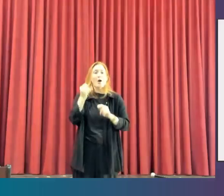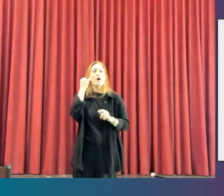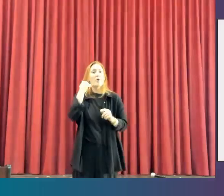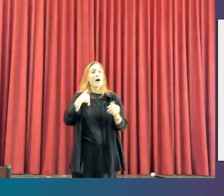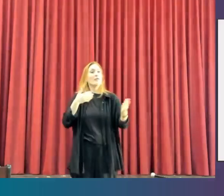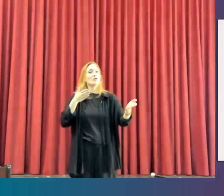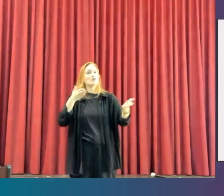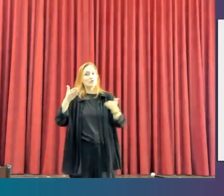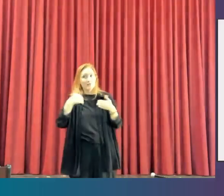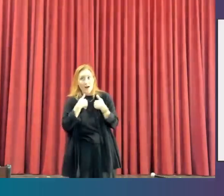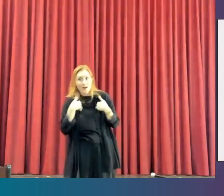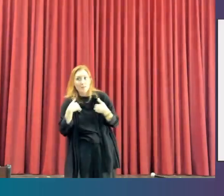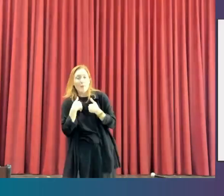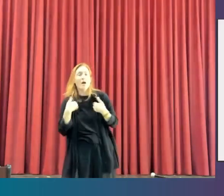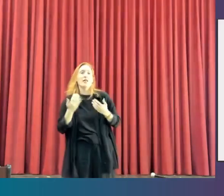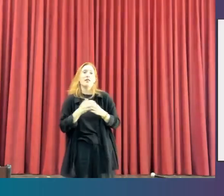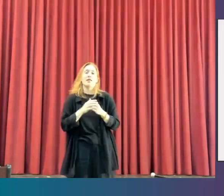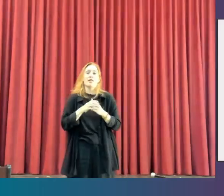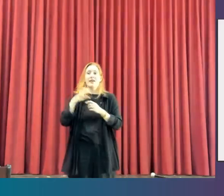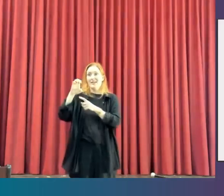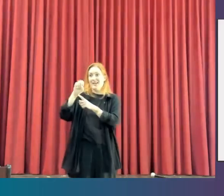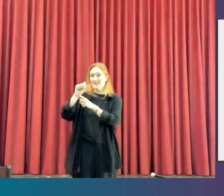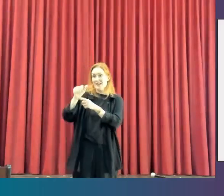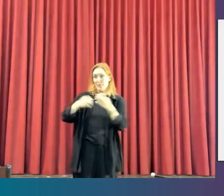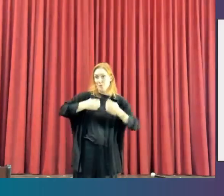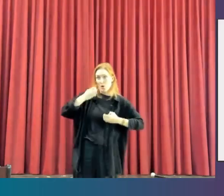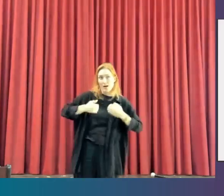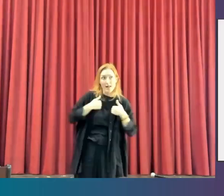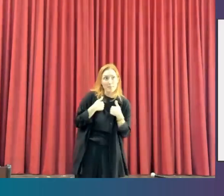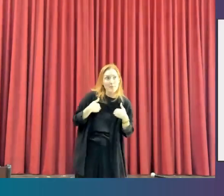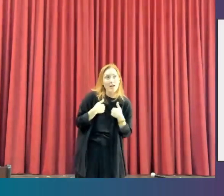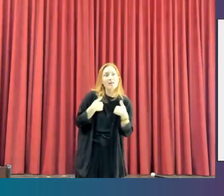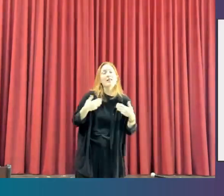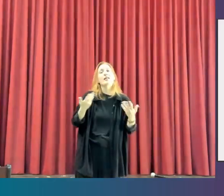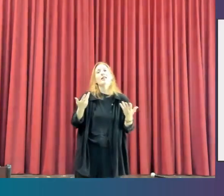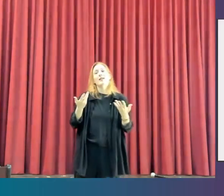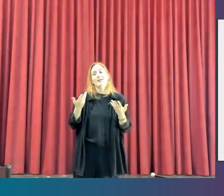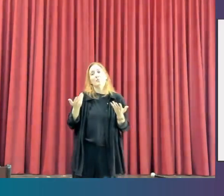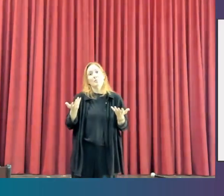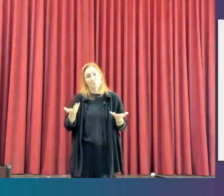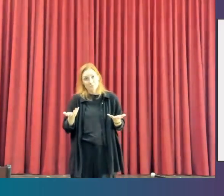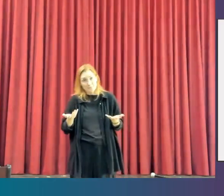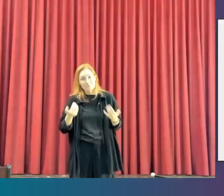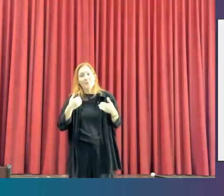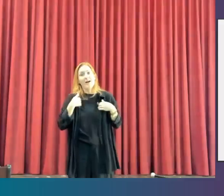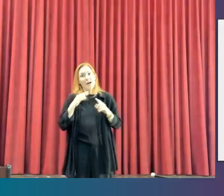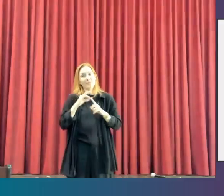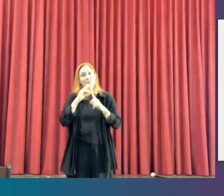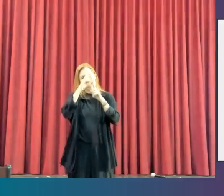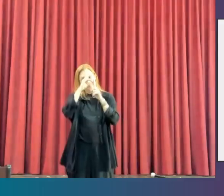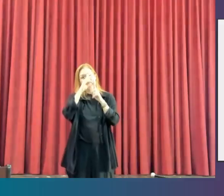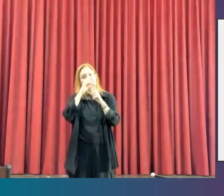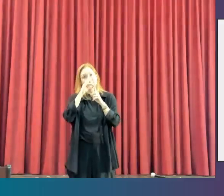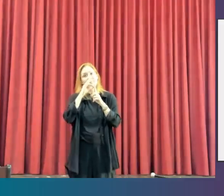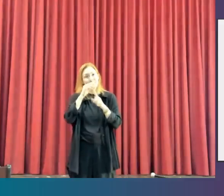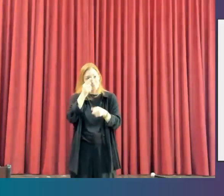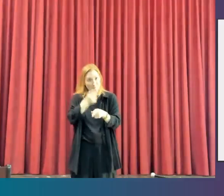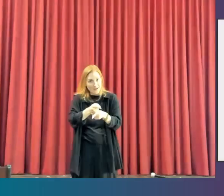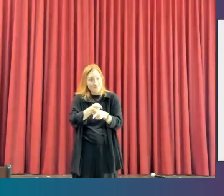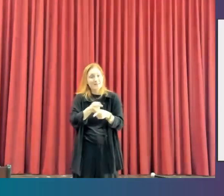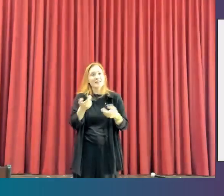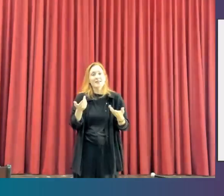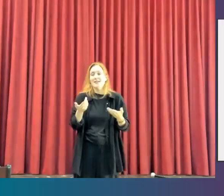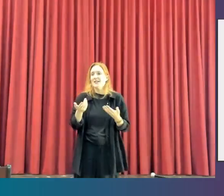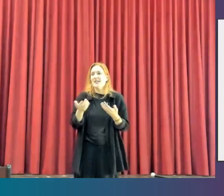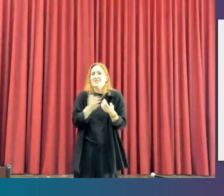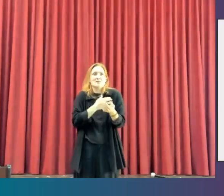service animal or an emotional support animal, then they have to make exceptions, even if